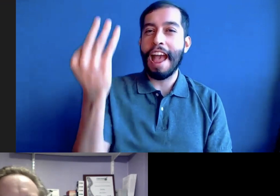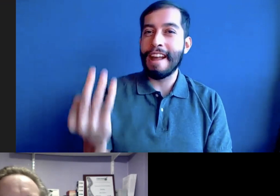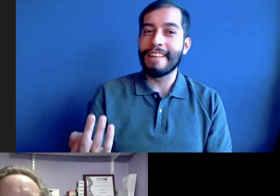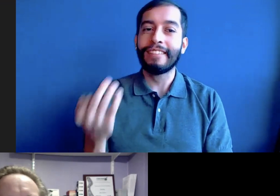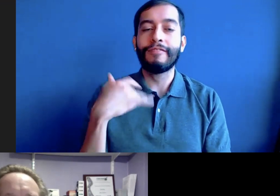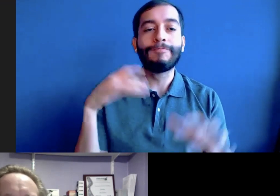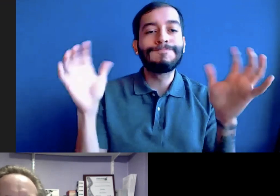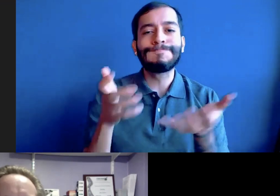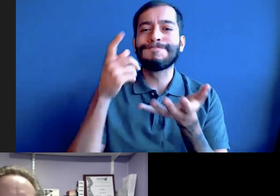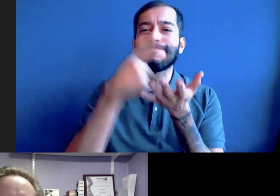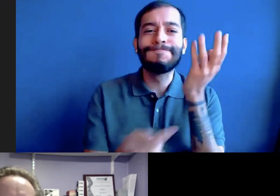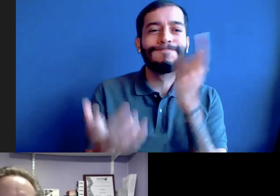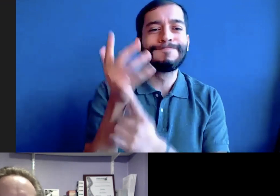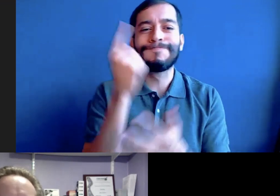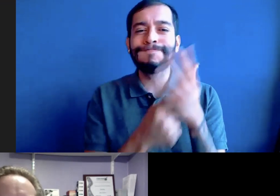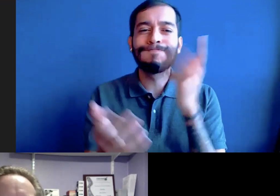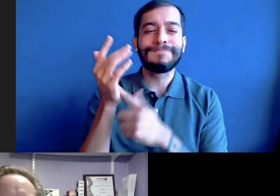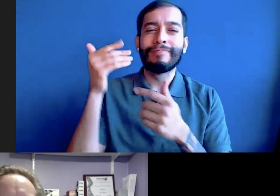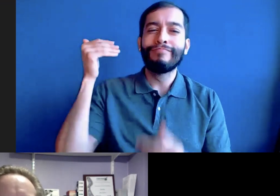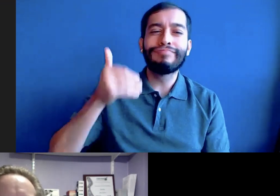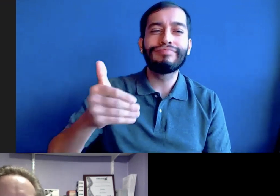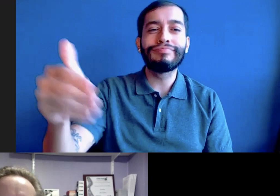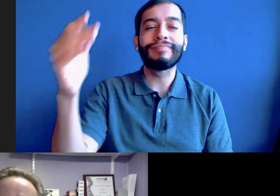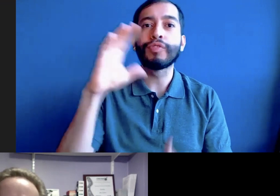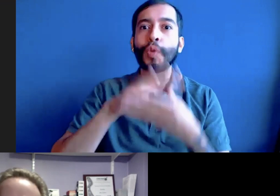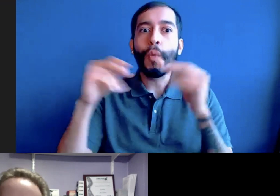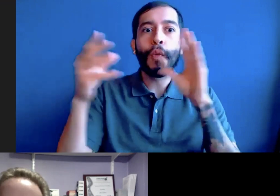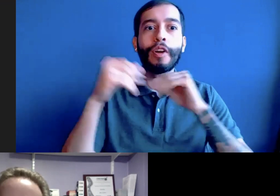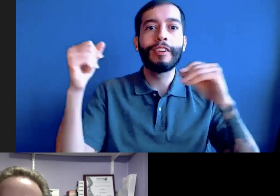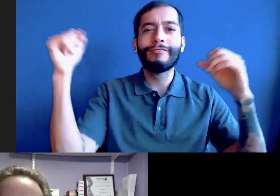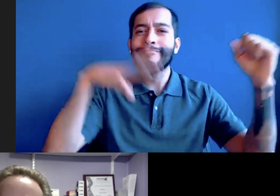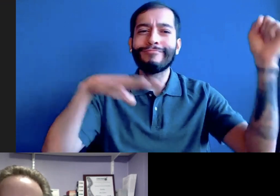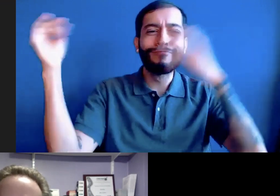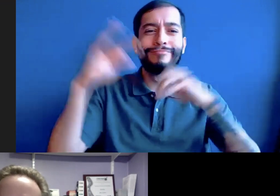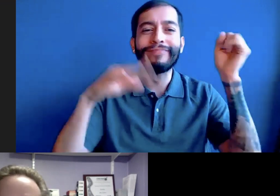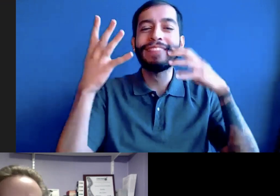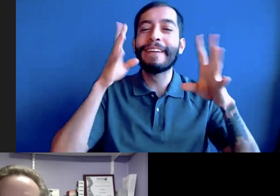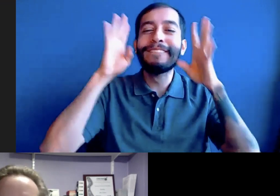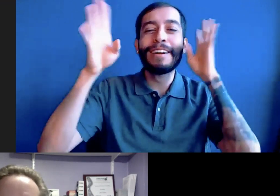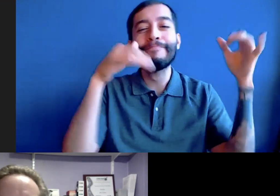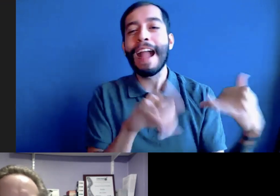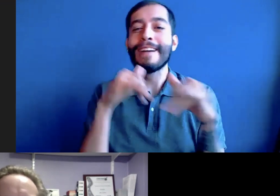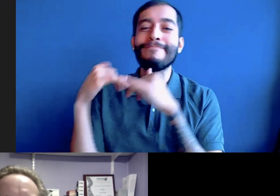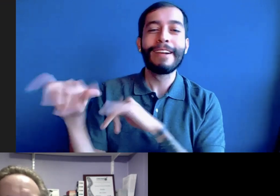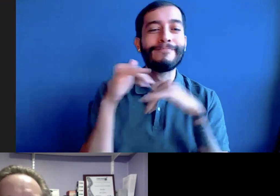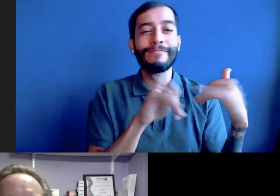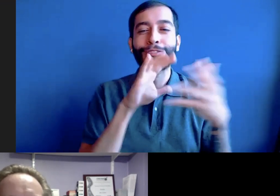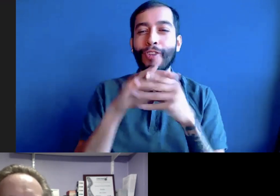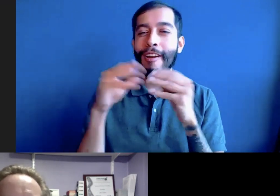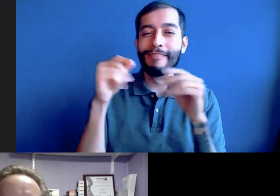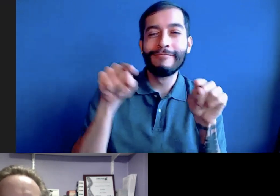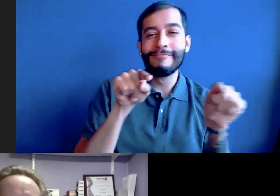incredible amount of stories are born, really, as we improvise and play, and are there and then they've